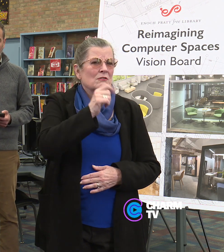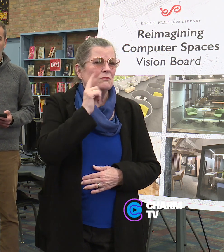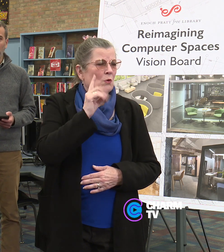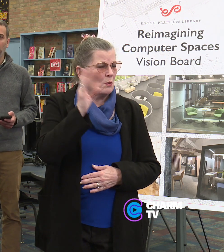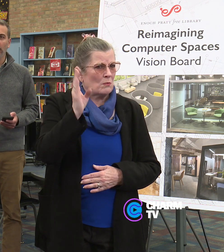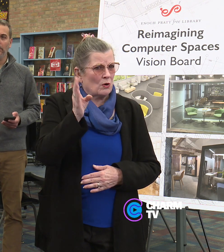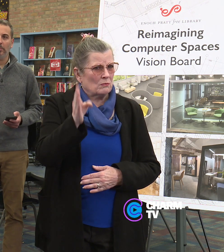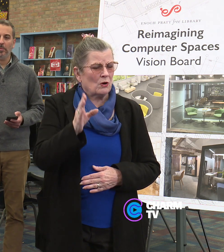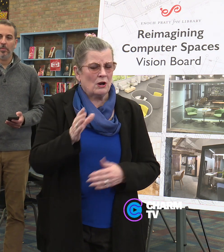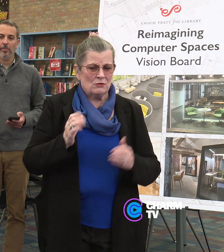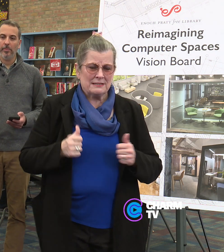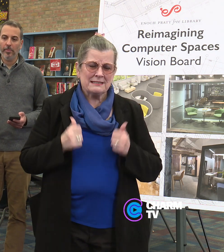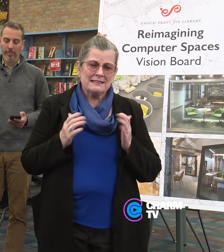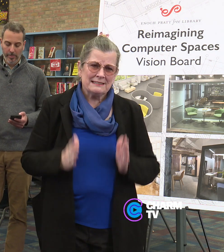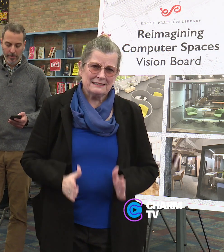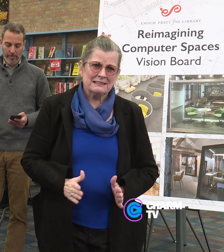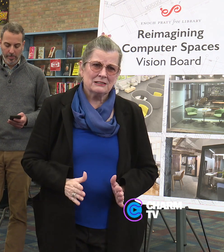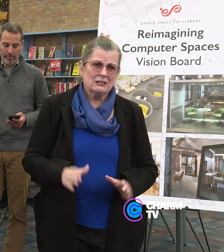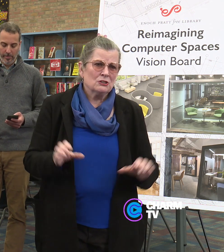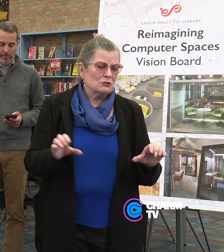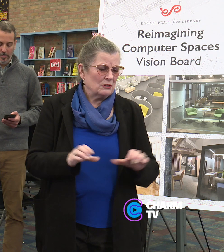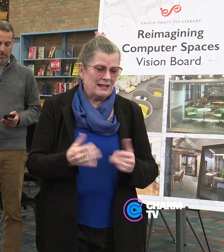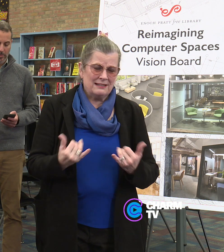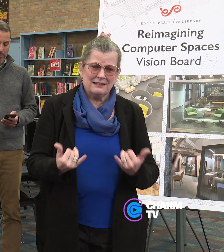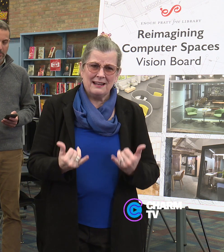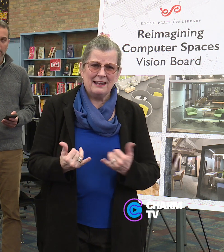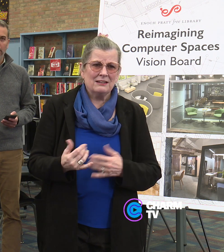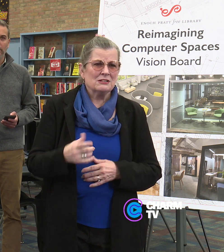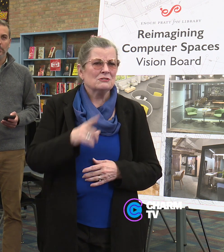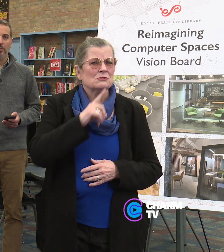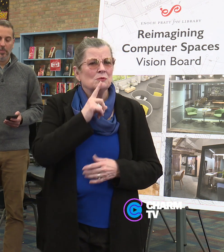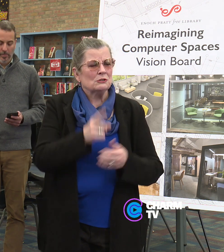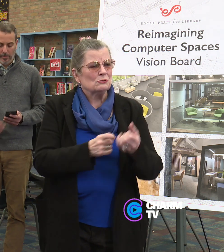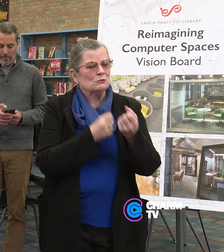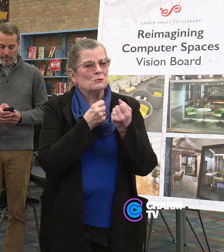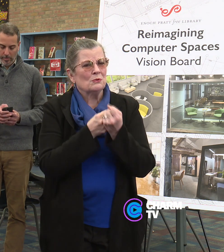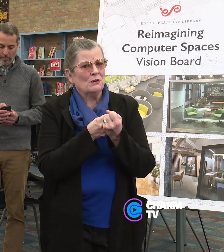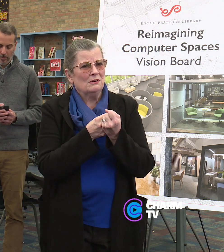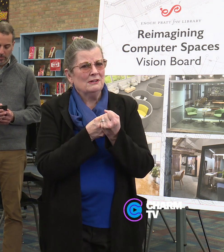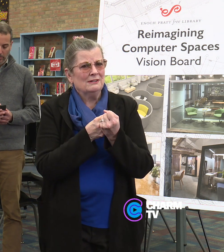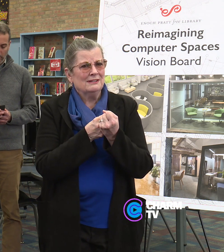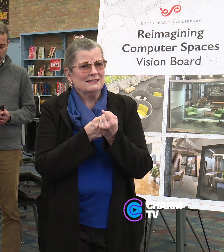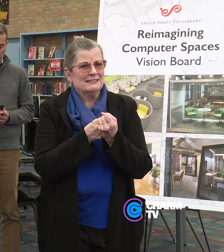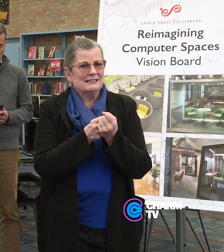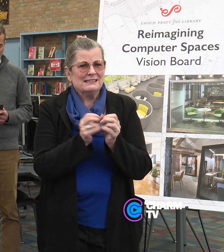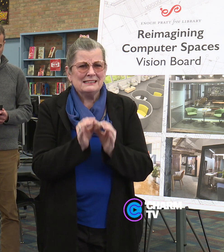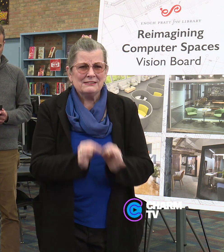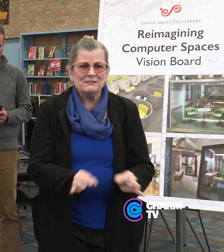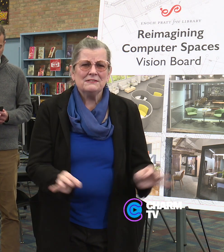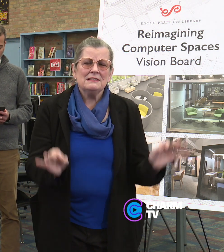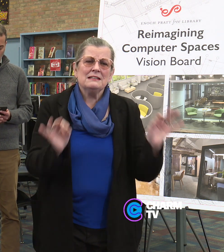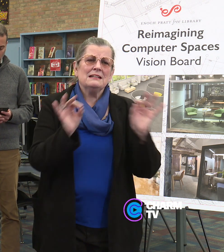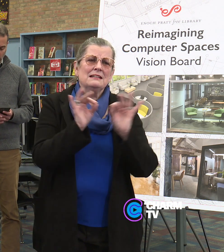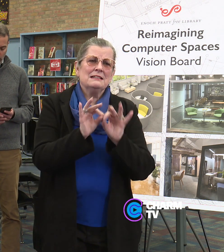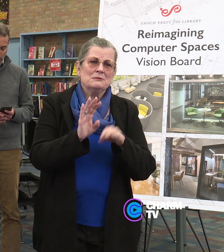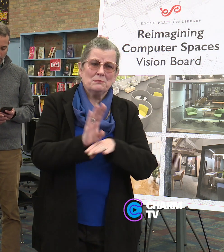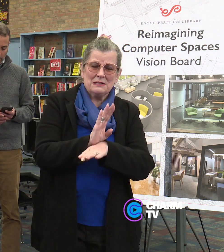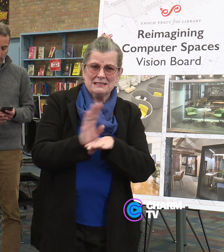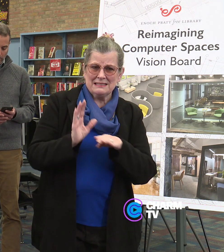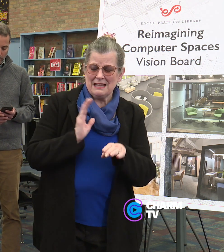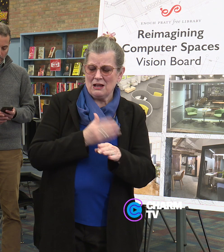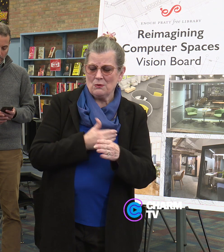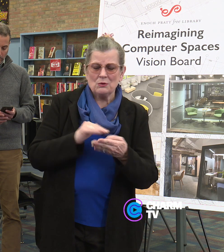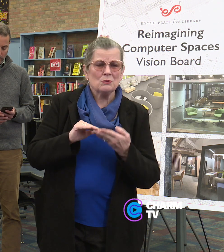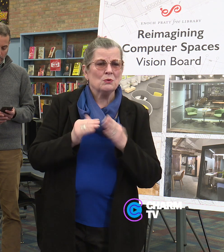And it is always a great day when we get to support the significant institutions in our community that with